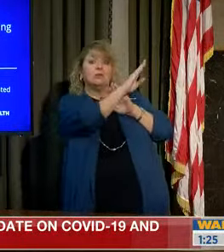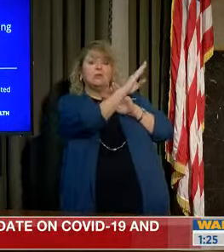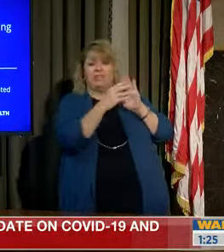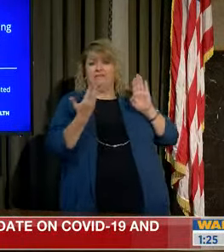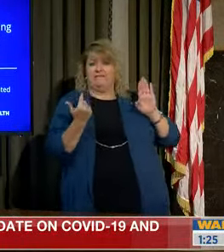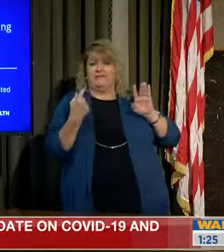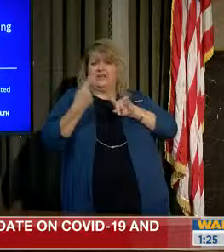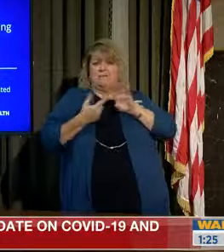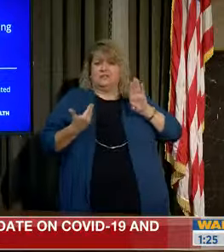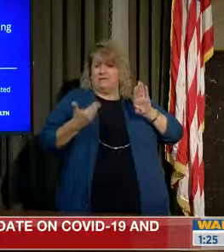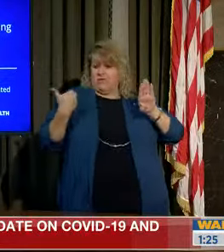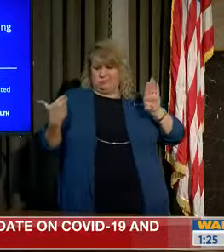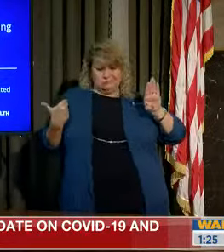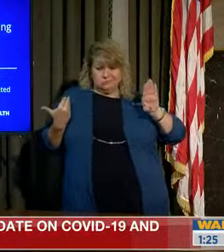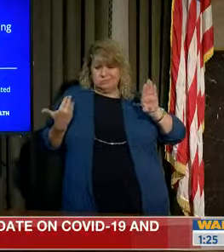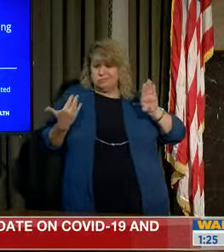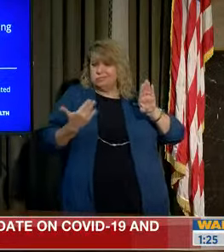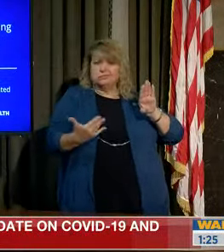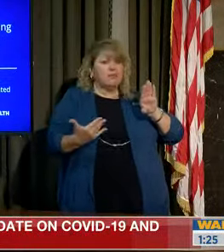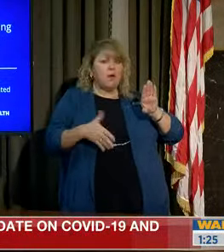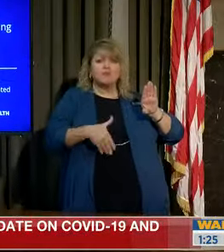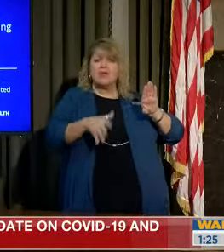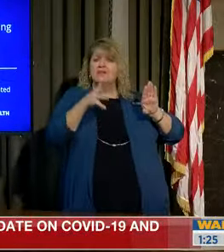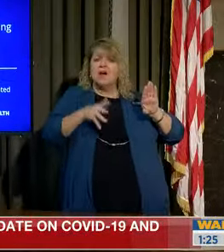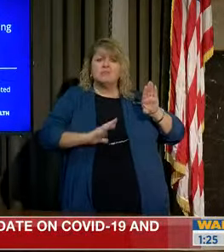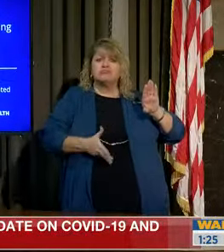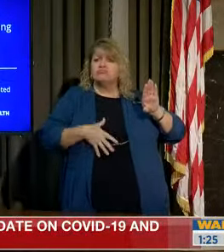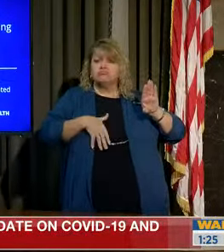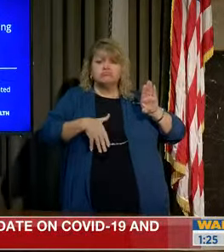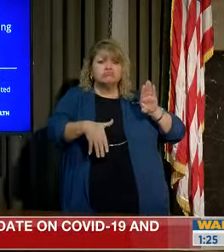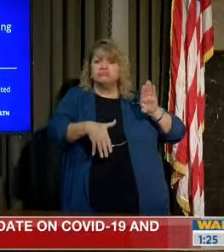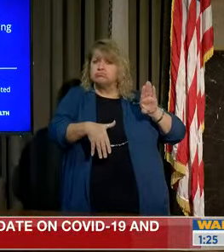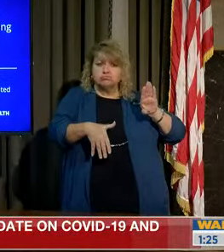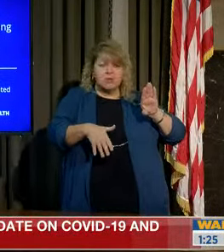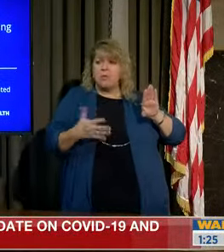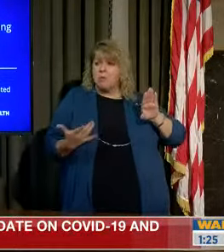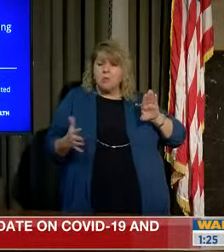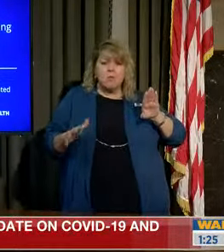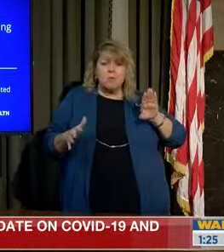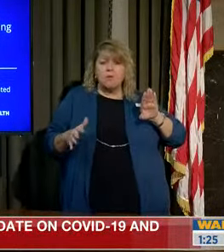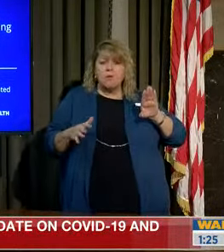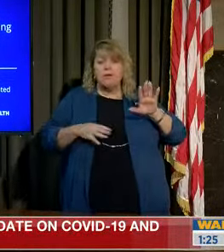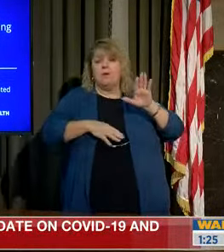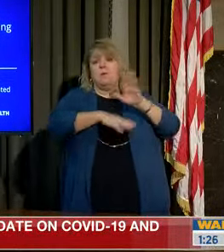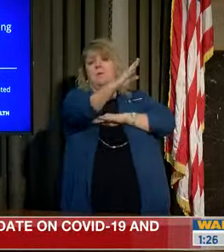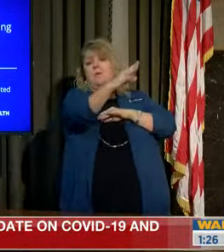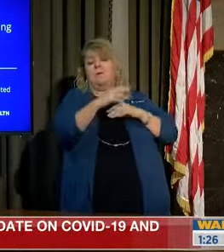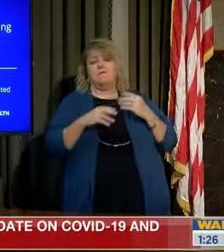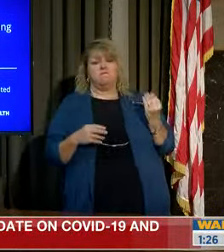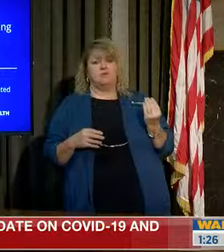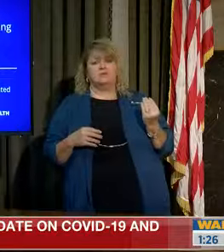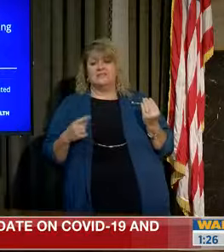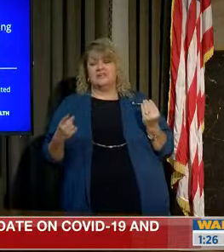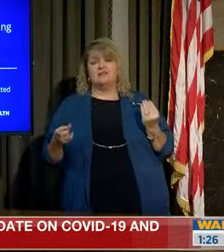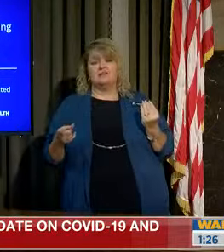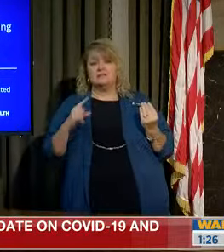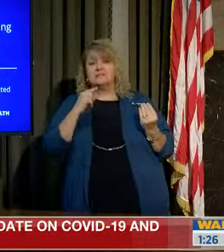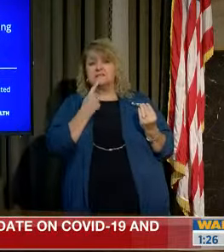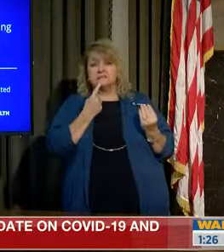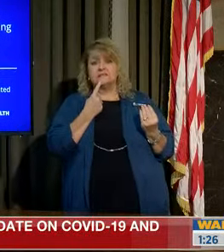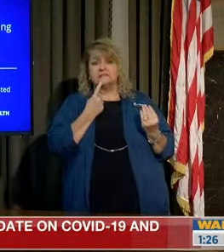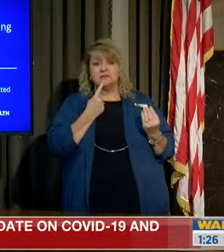months prior of this pandemic totaled to date. I've seen more just in the past 2